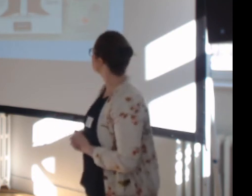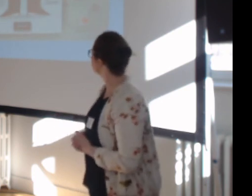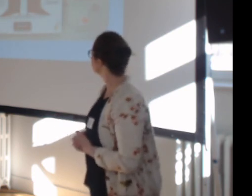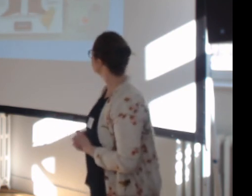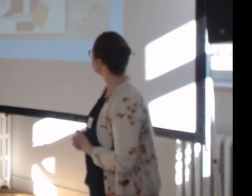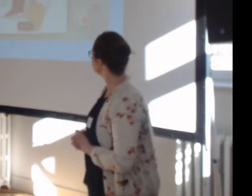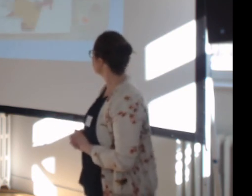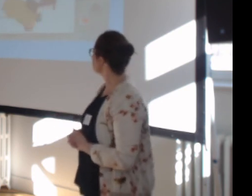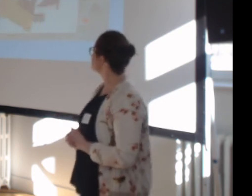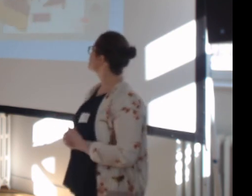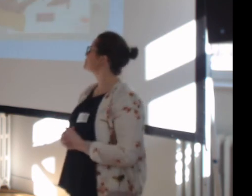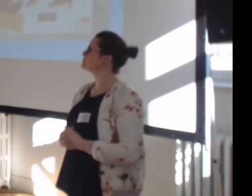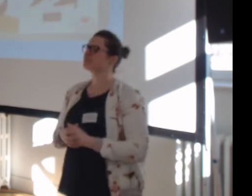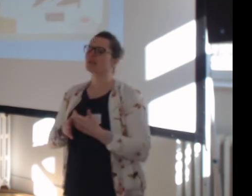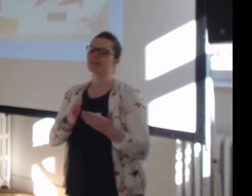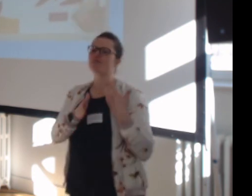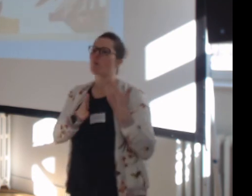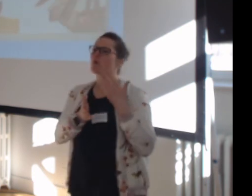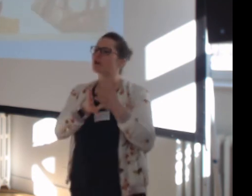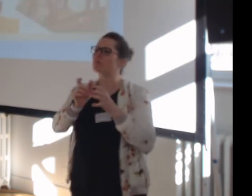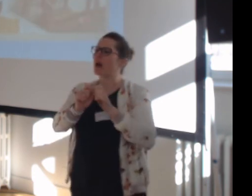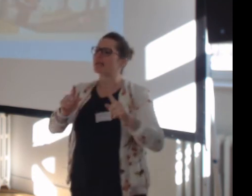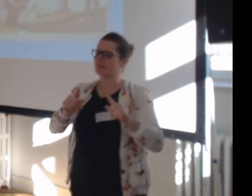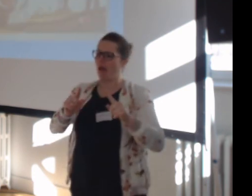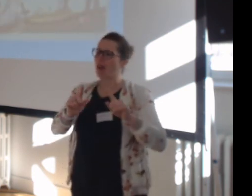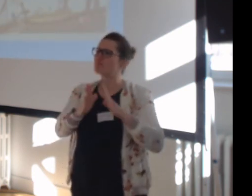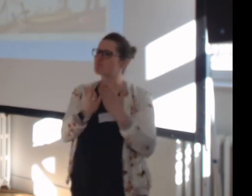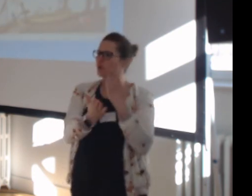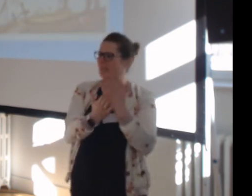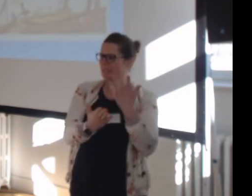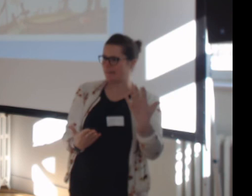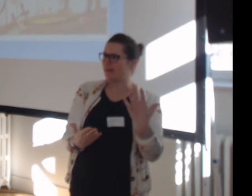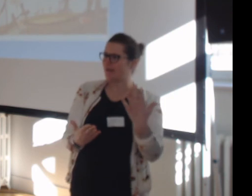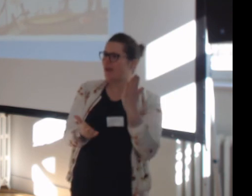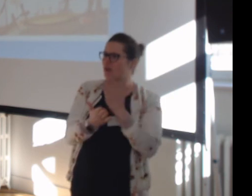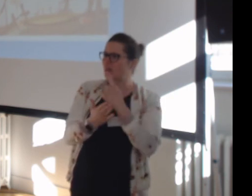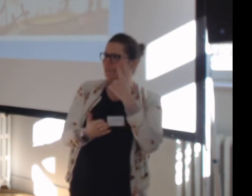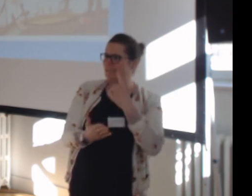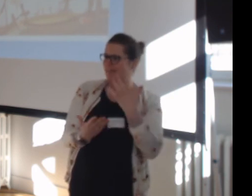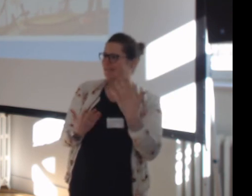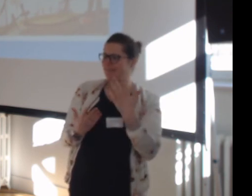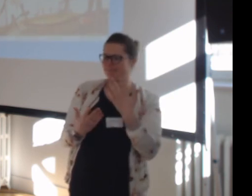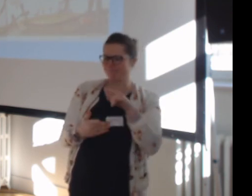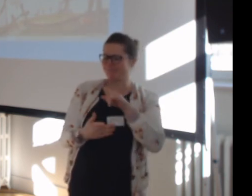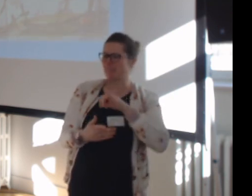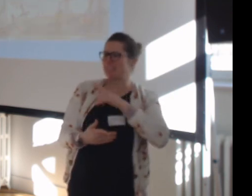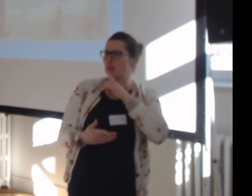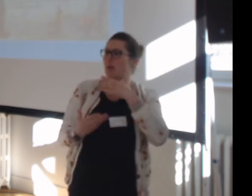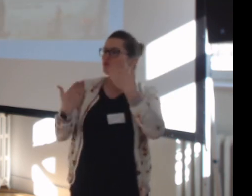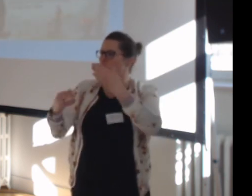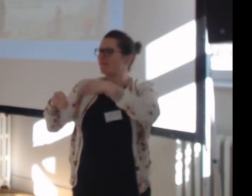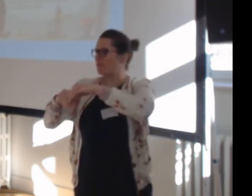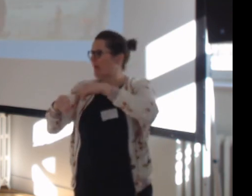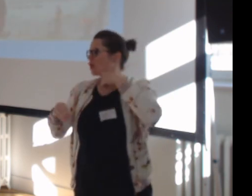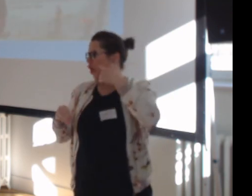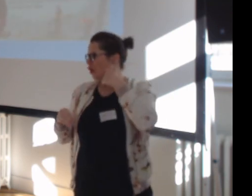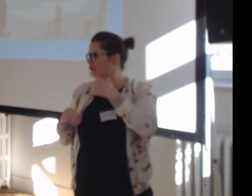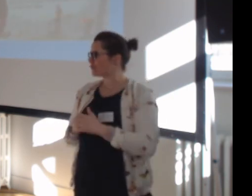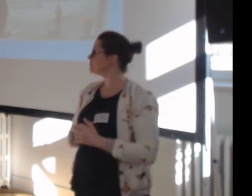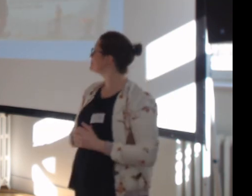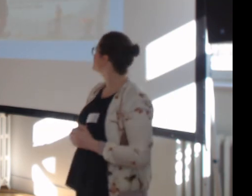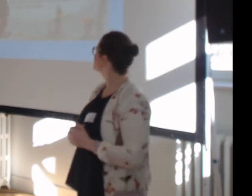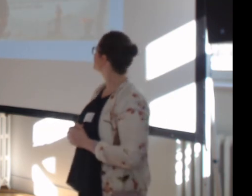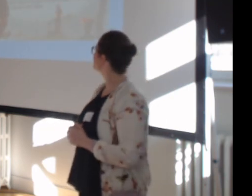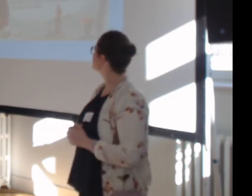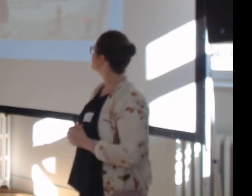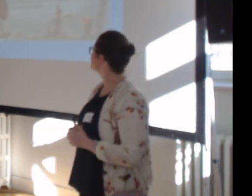the signed book we saw earlier, which was silent, this has some sound effects. We had some tinkly sounds there. Here is a